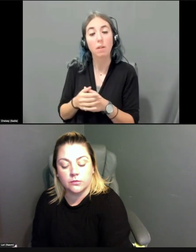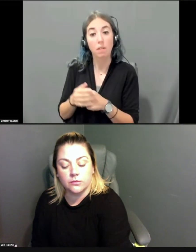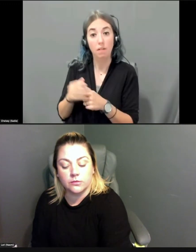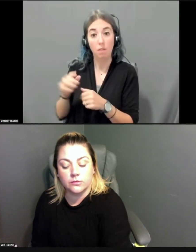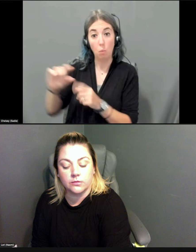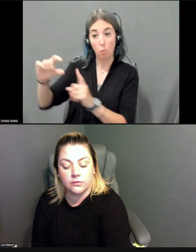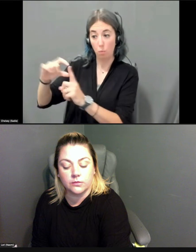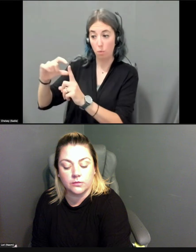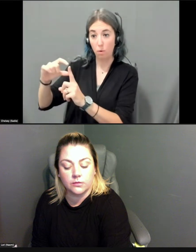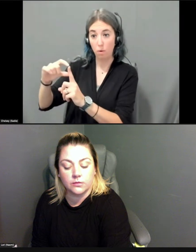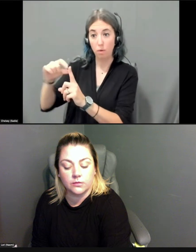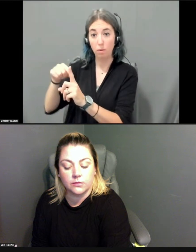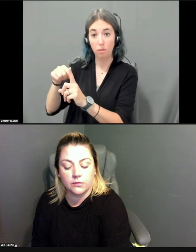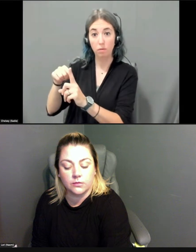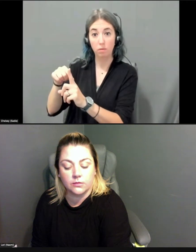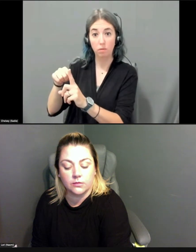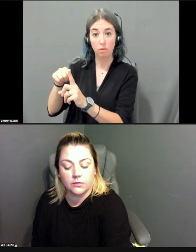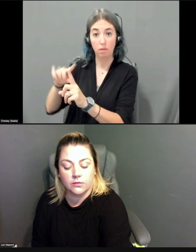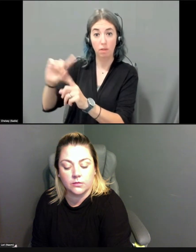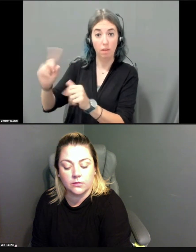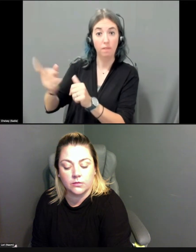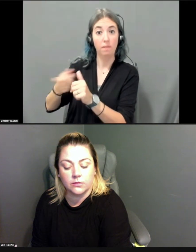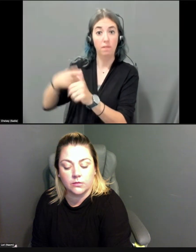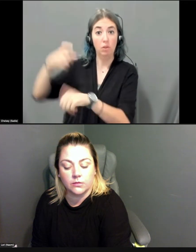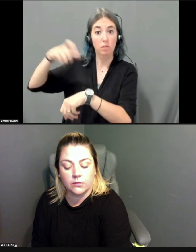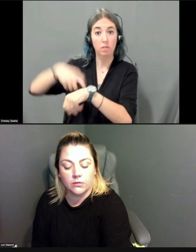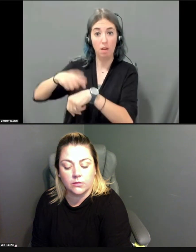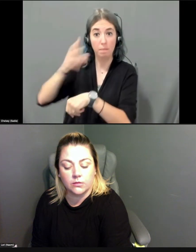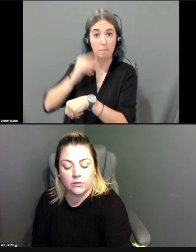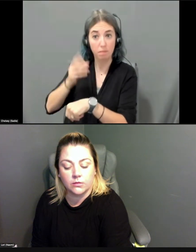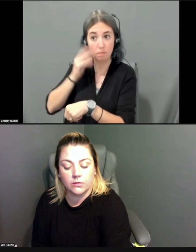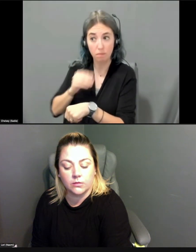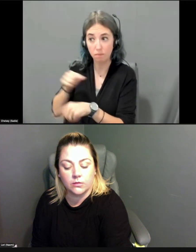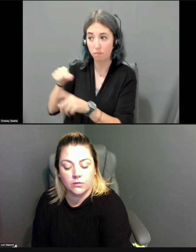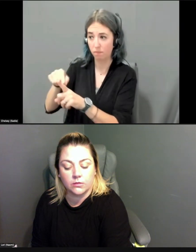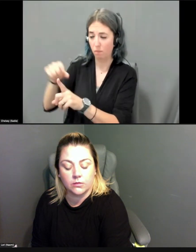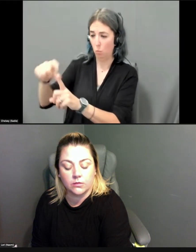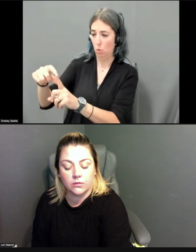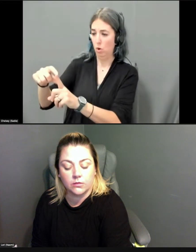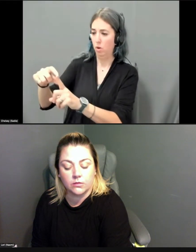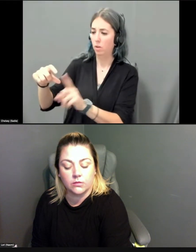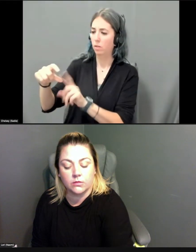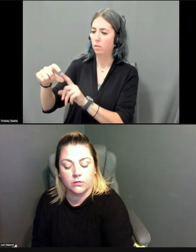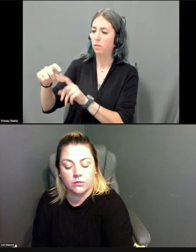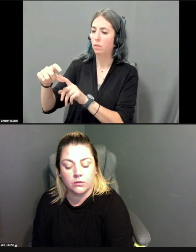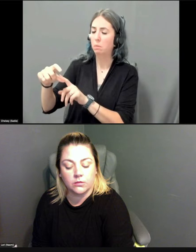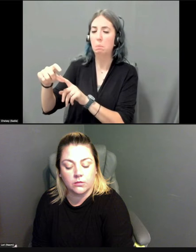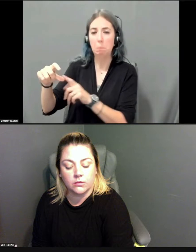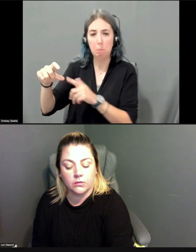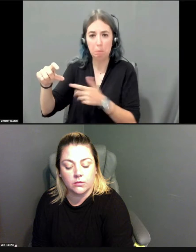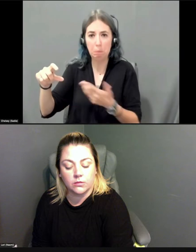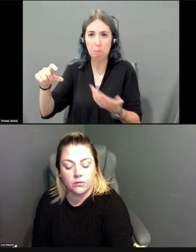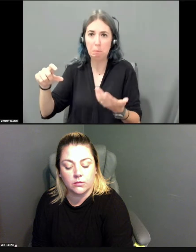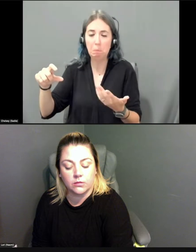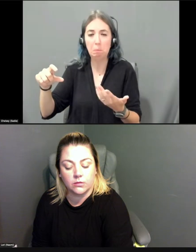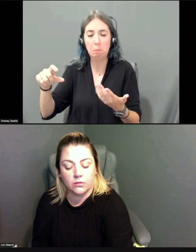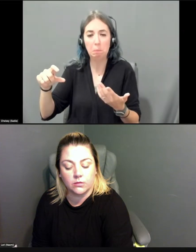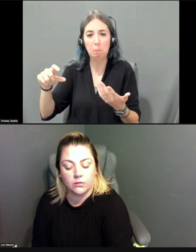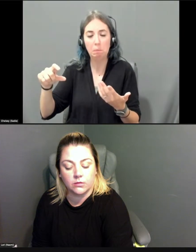pretty radical, different idea and approach than what our